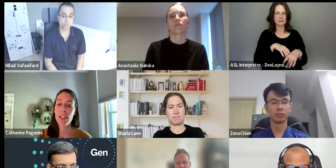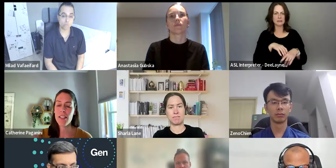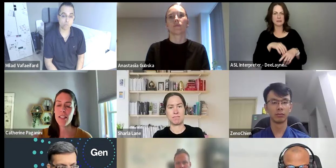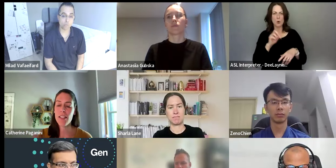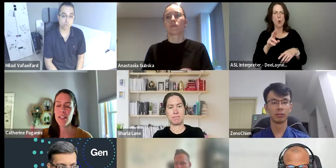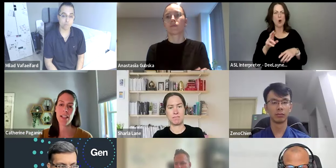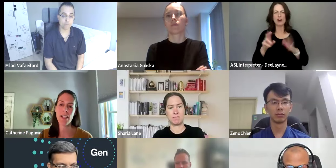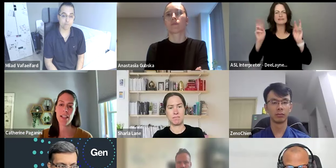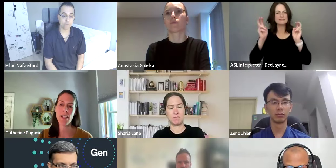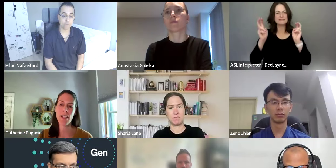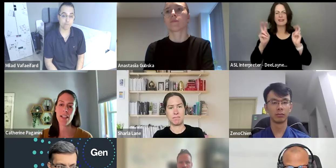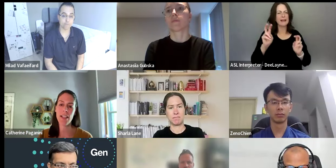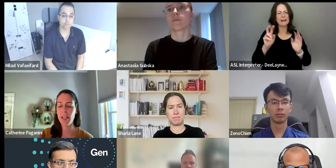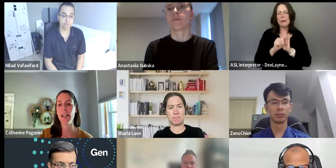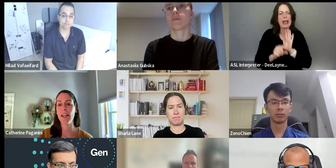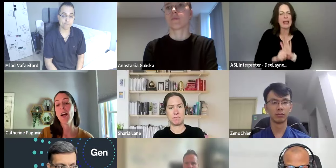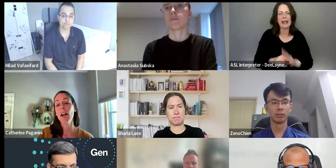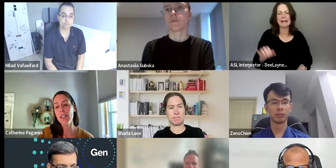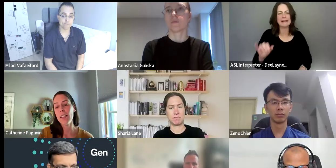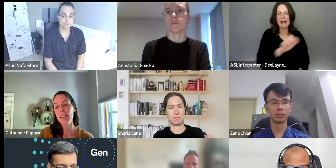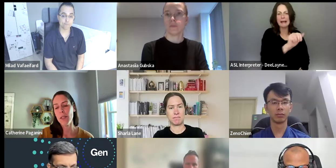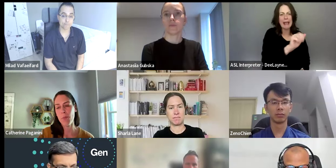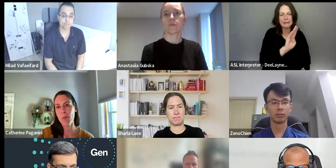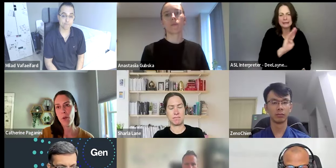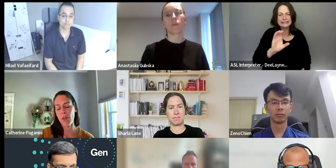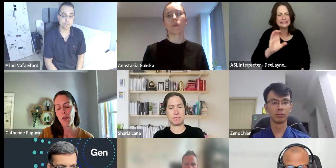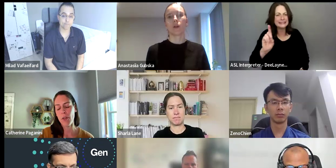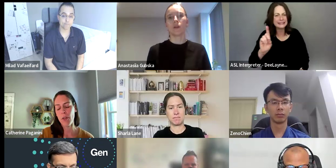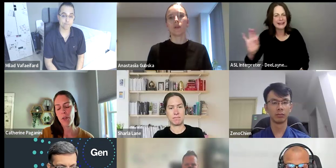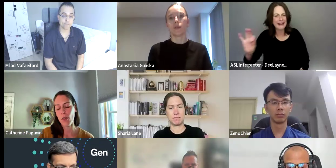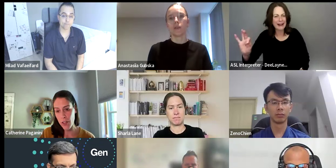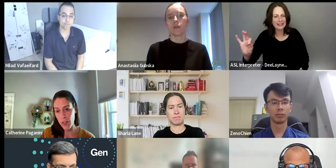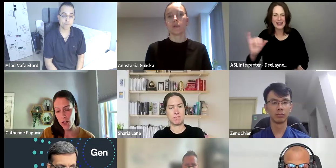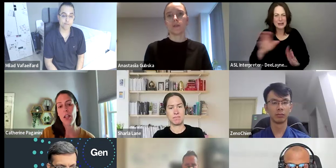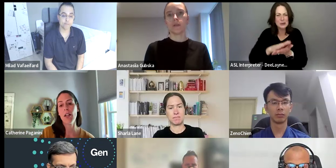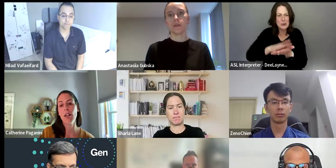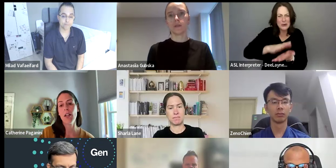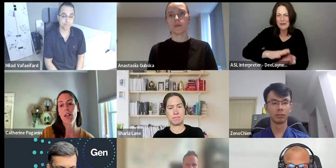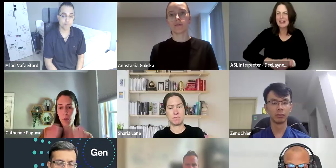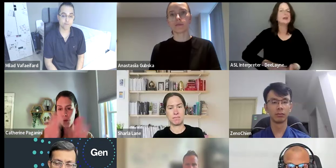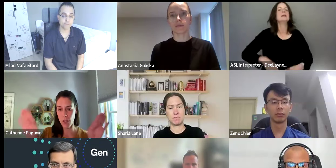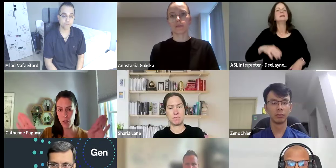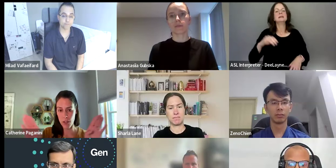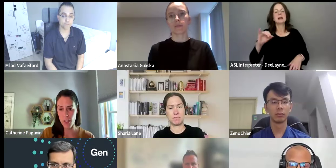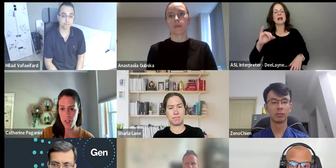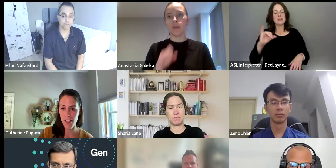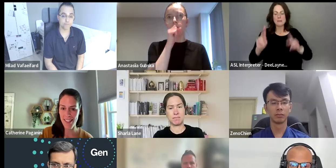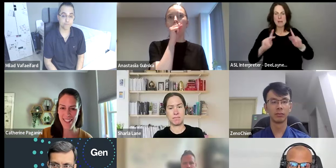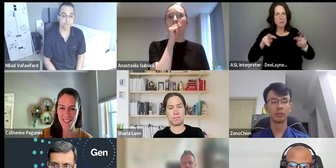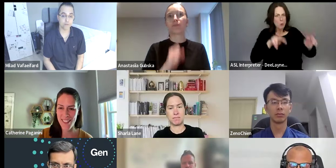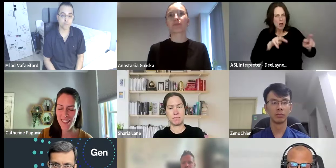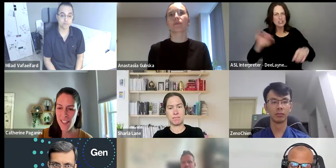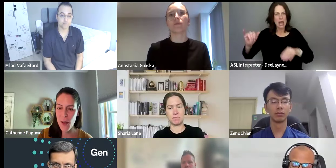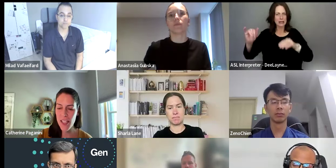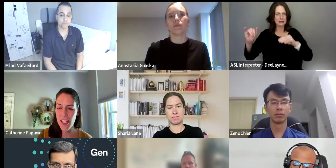grades, or I don't know exactly how it is. And then like several people review it. And then ultimately the co-chairs, like the people who are on